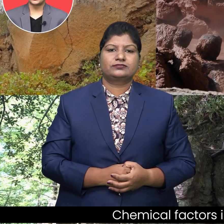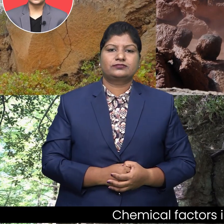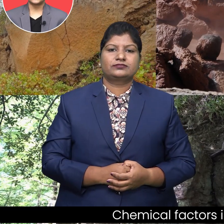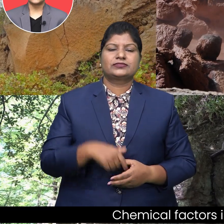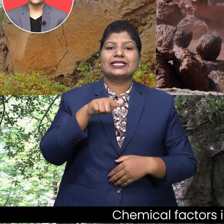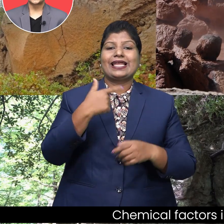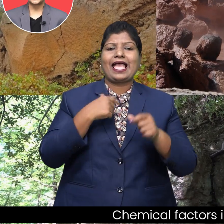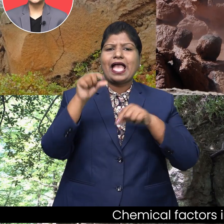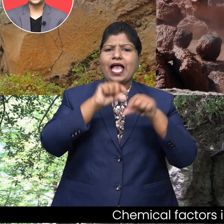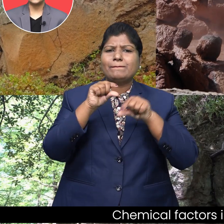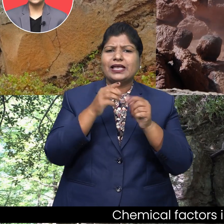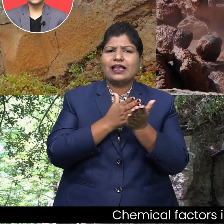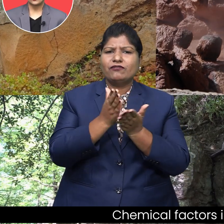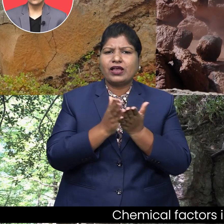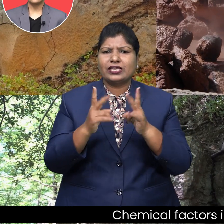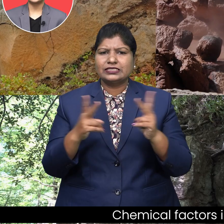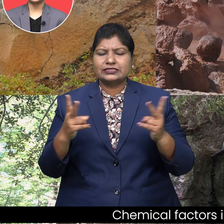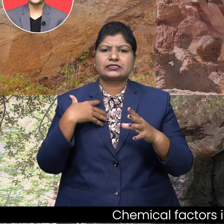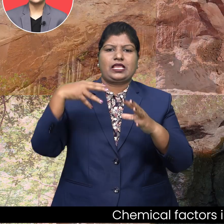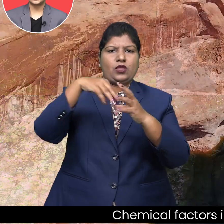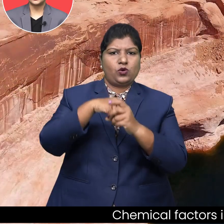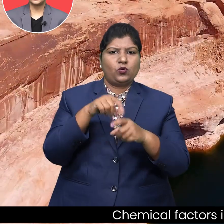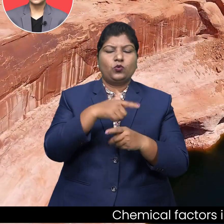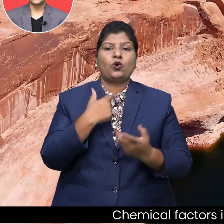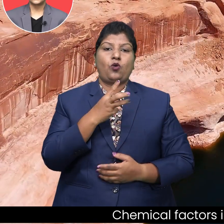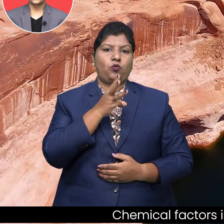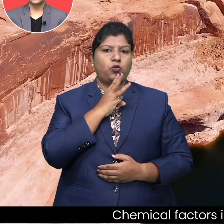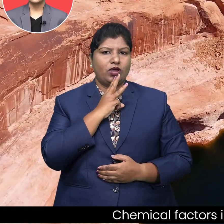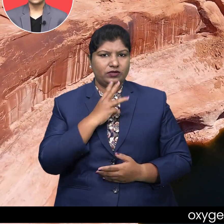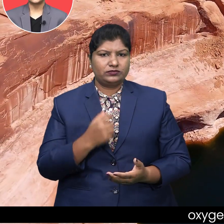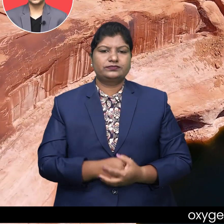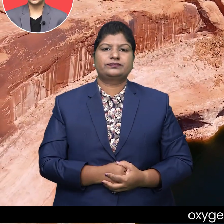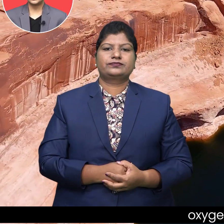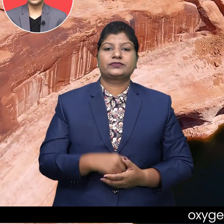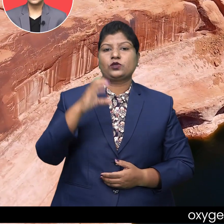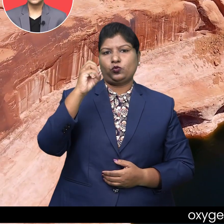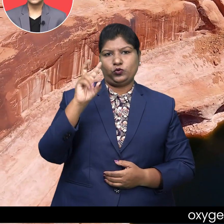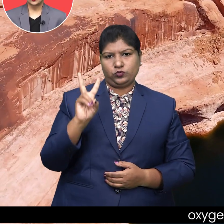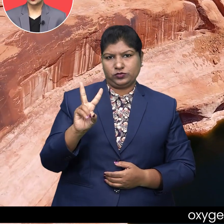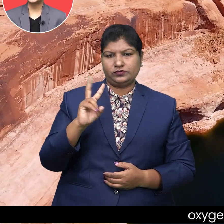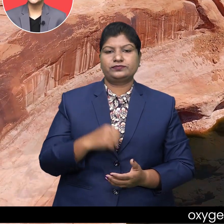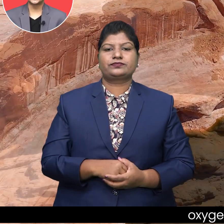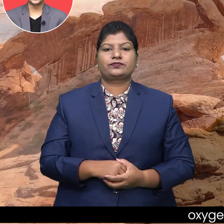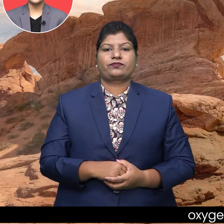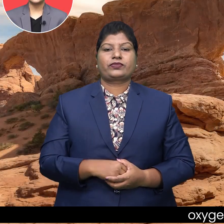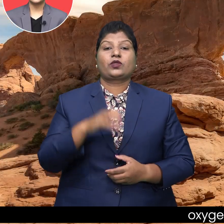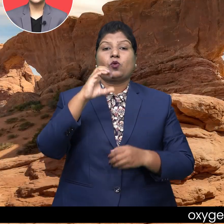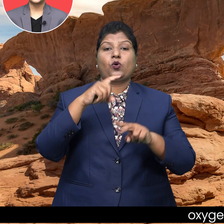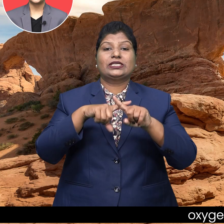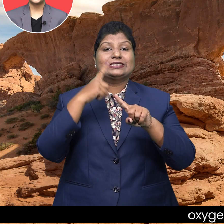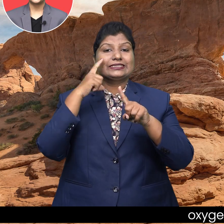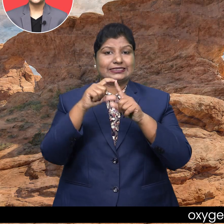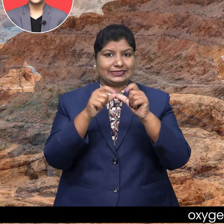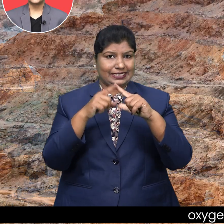Chemical factors include water hydrolysis, oxygen, oxidation,